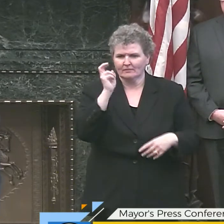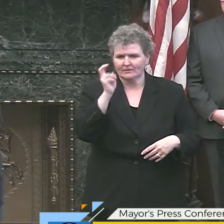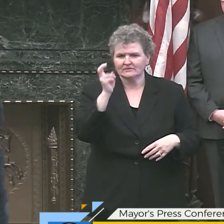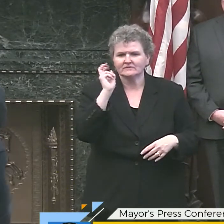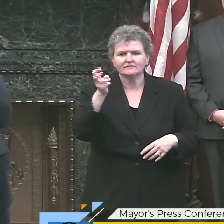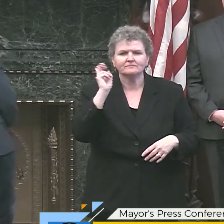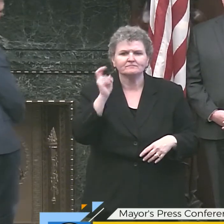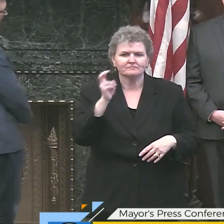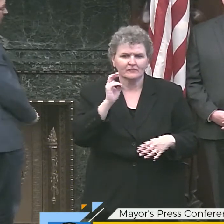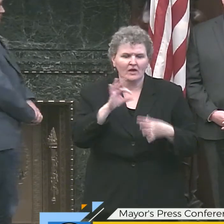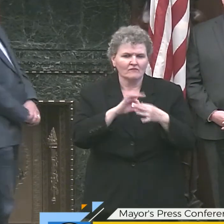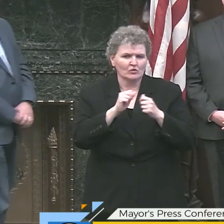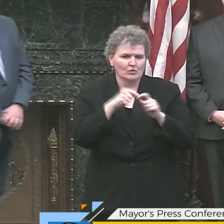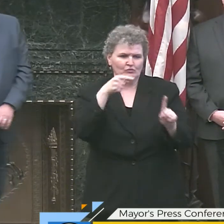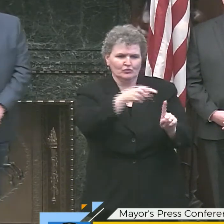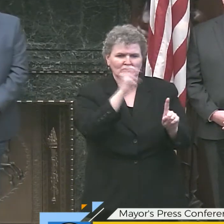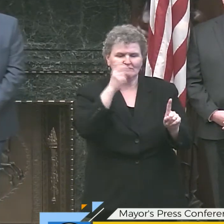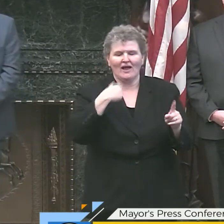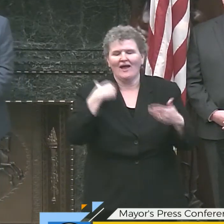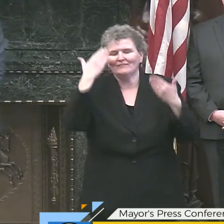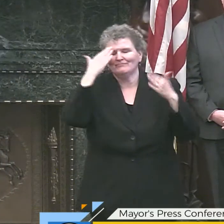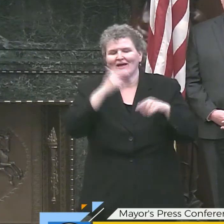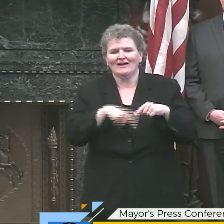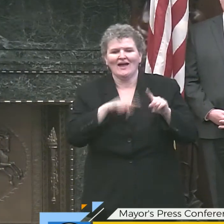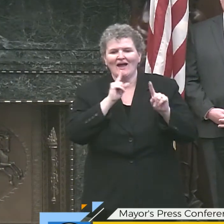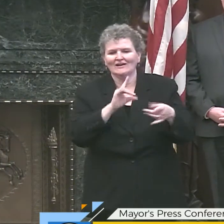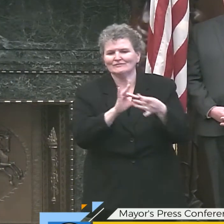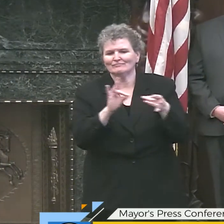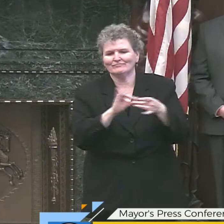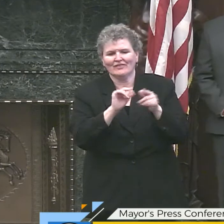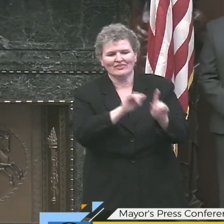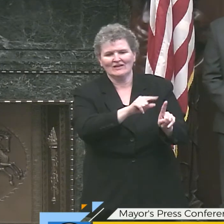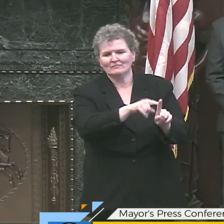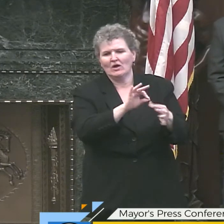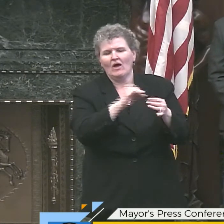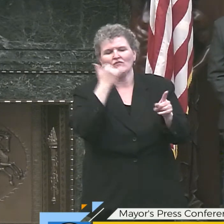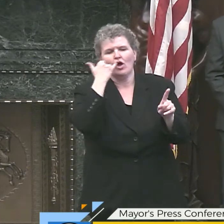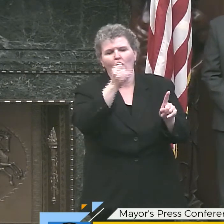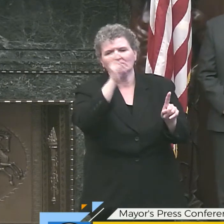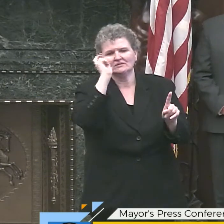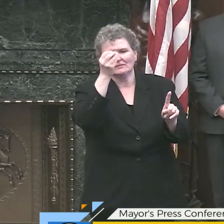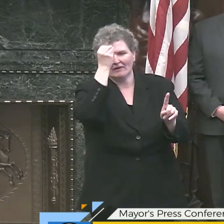doing, so I can't answer that question right now. Okay.